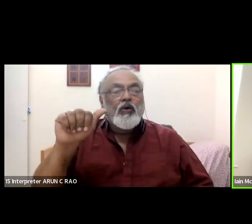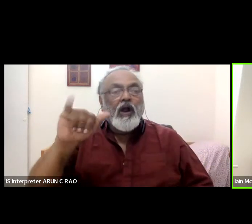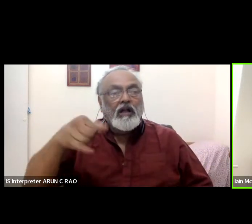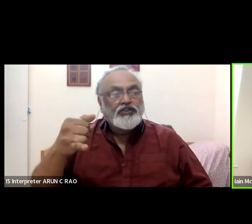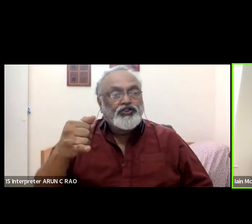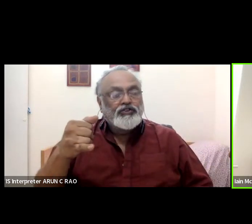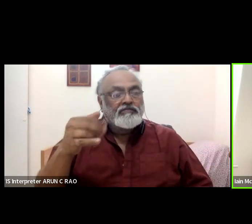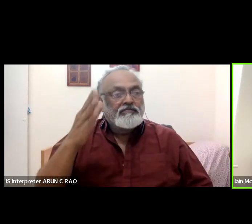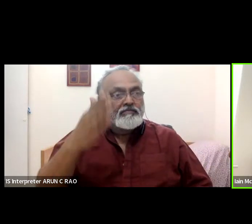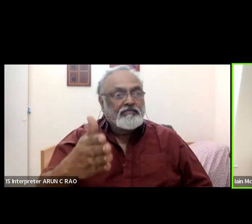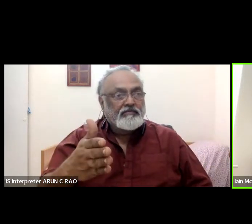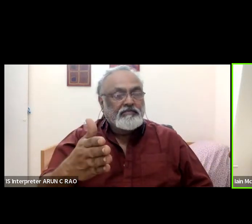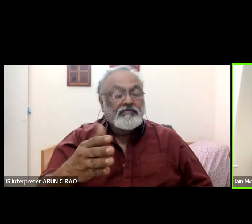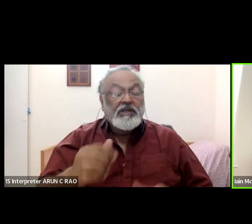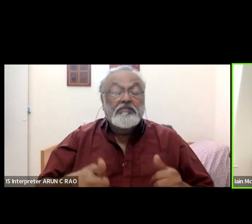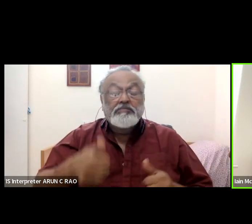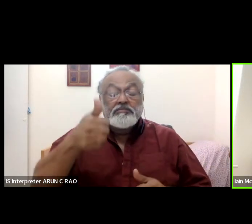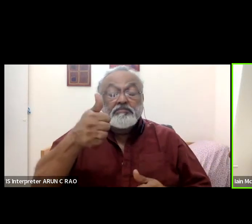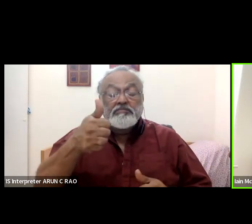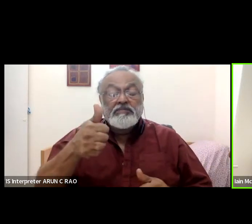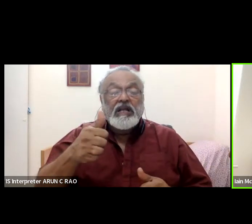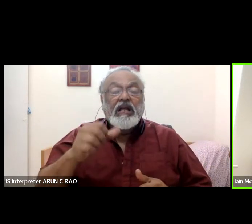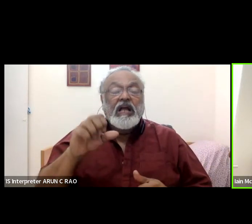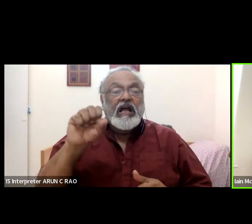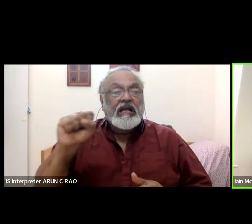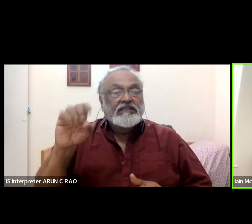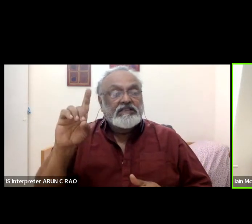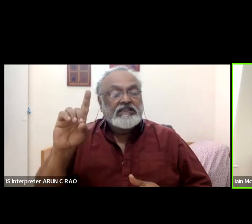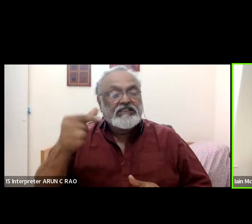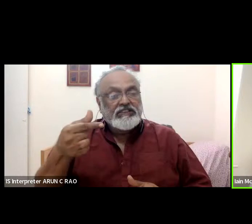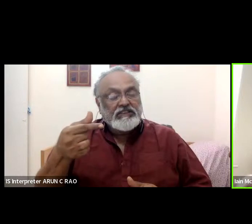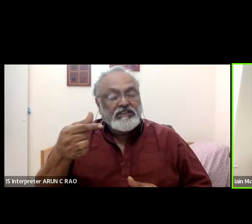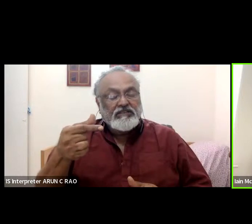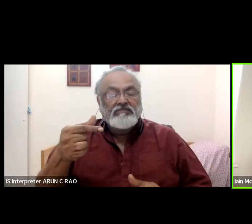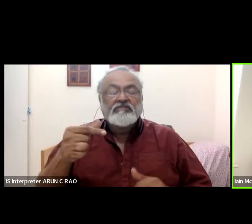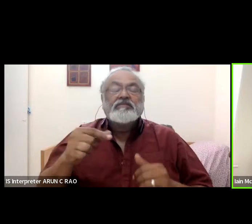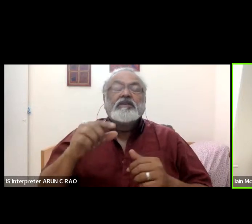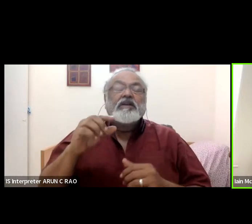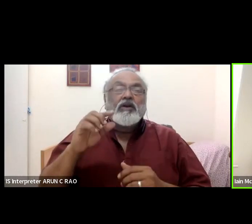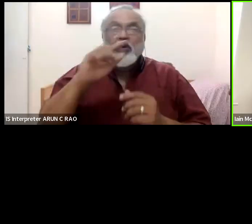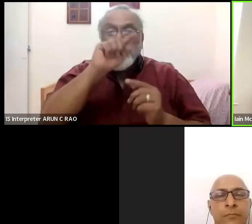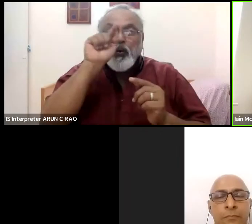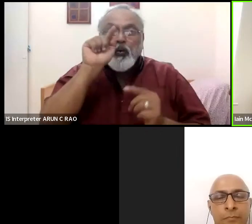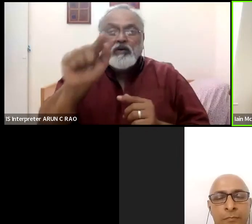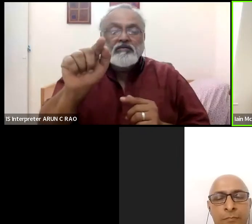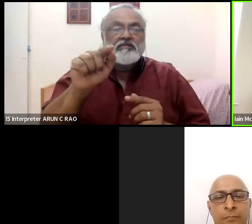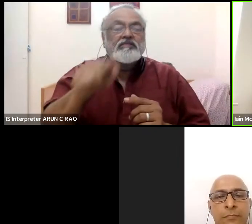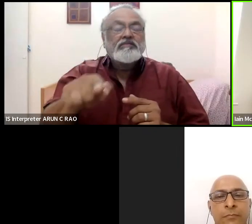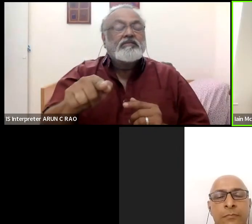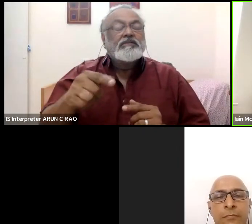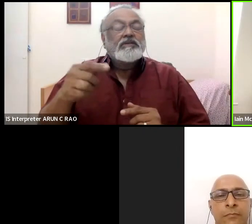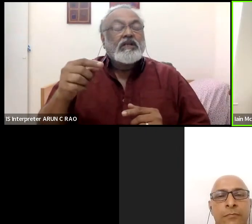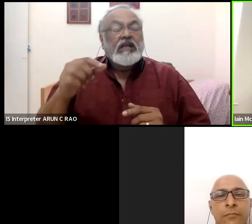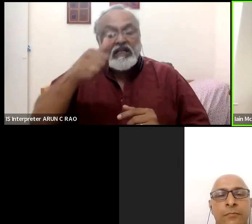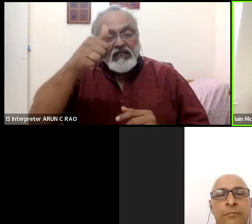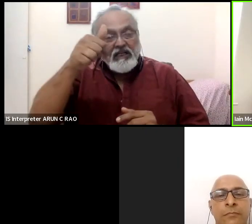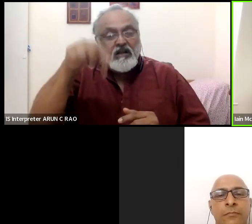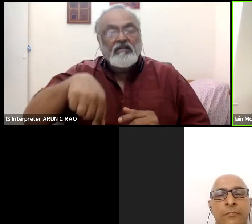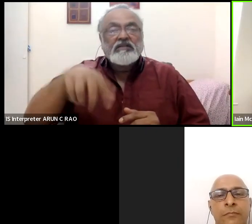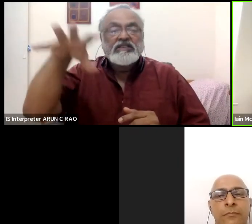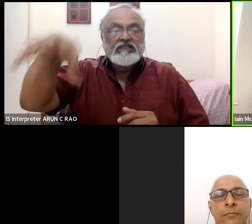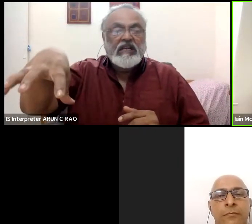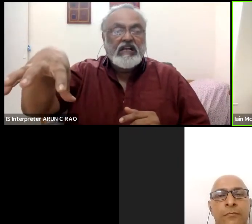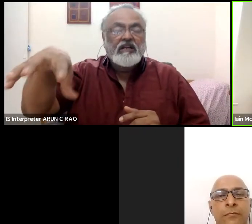Goals Specialist at the SDG Coordination Centre at the Government of Tamil Nadu in India, in collaboration